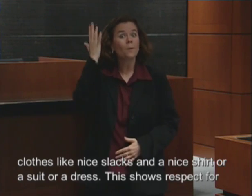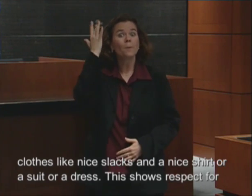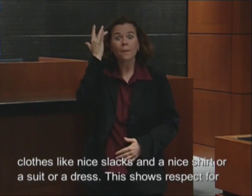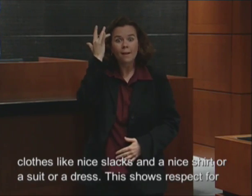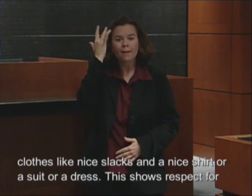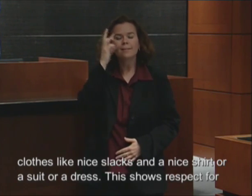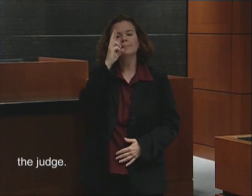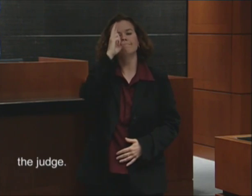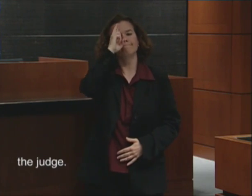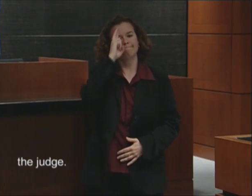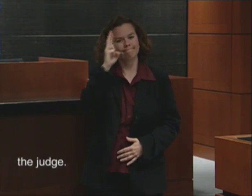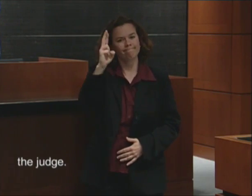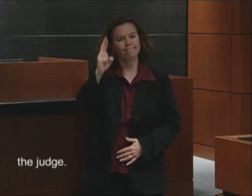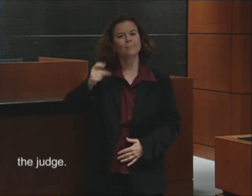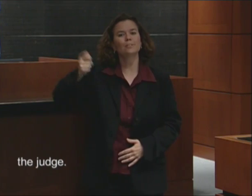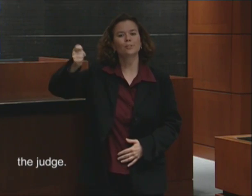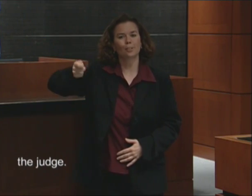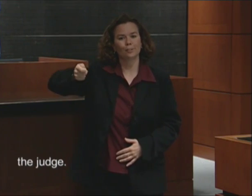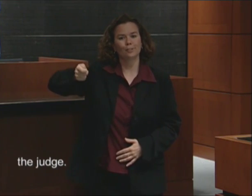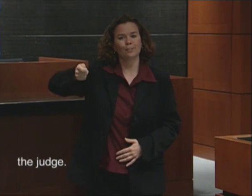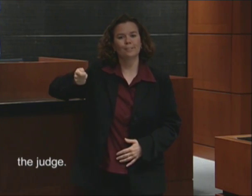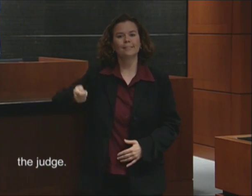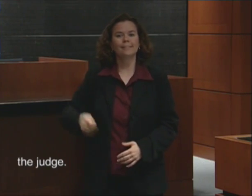This shows respect for the judge.